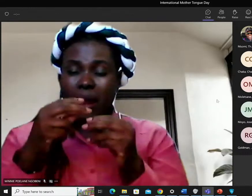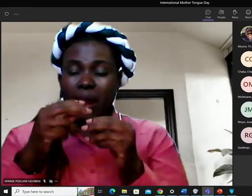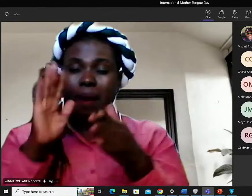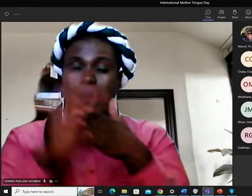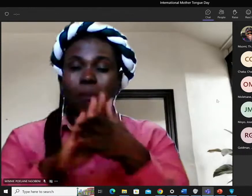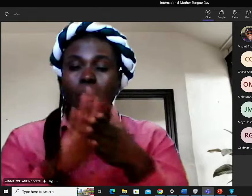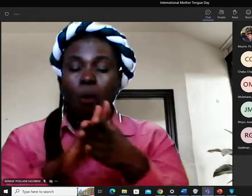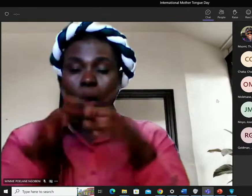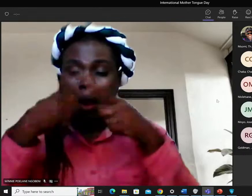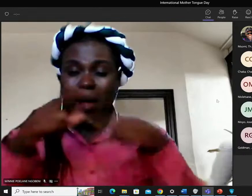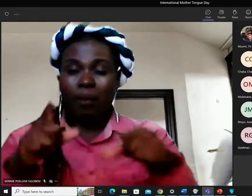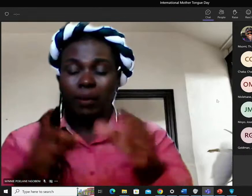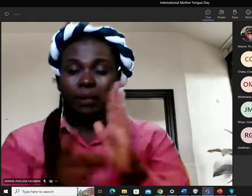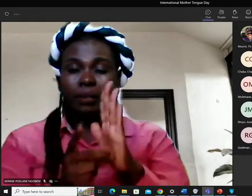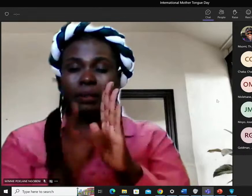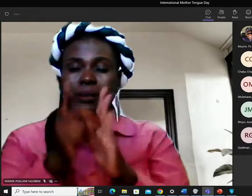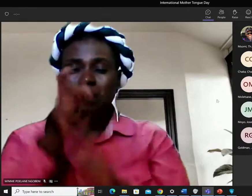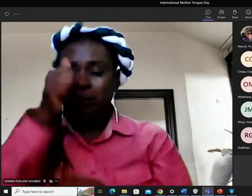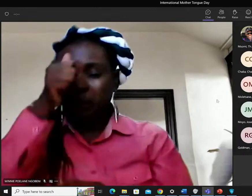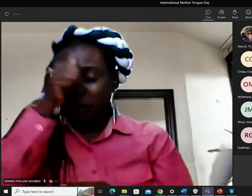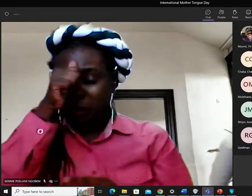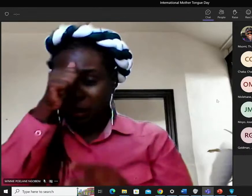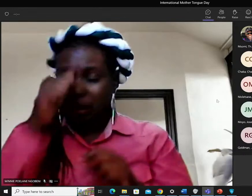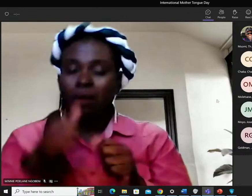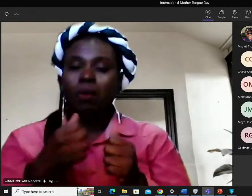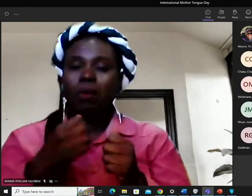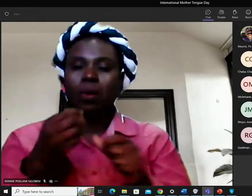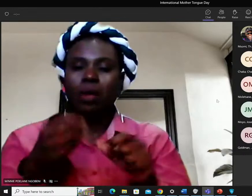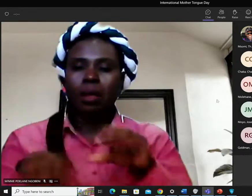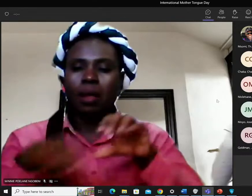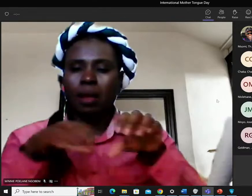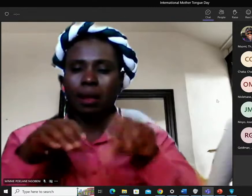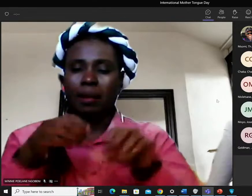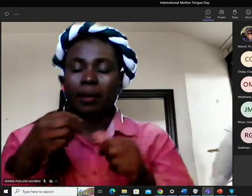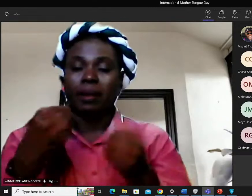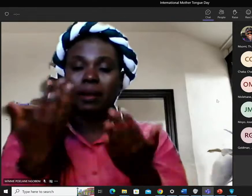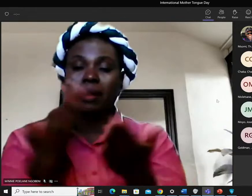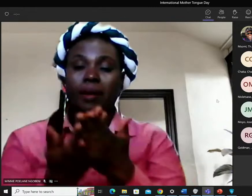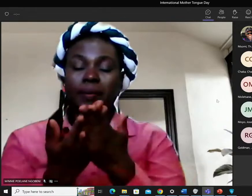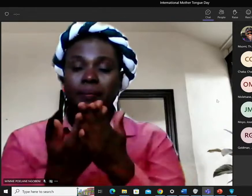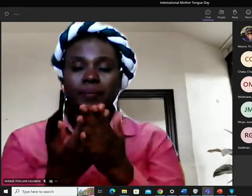to increase your intellectual flexibility. But nonetheless,